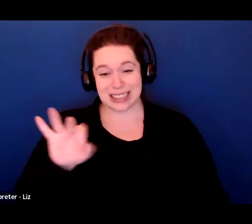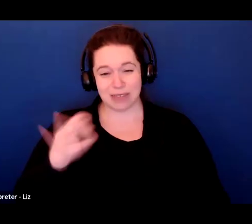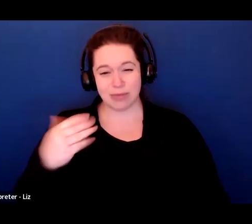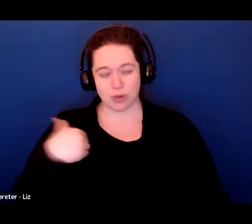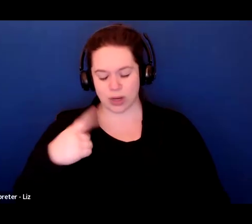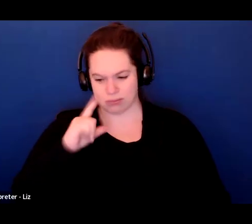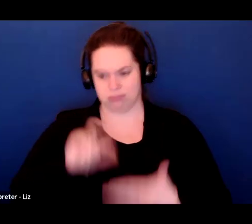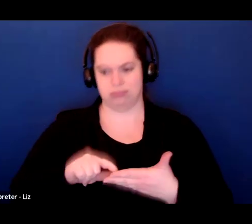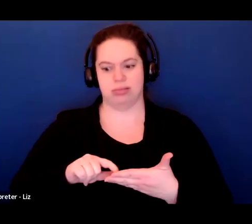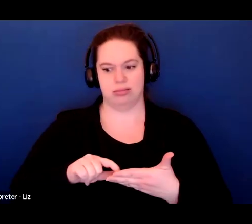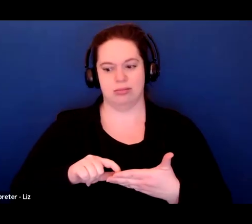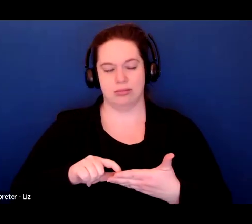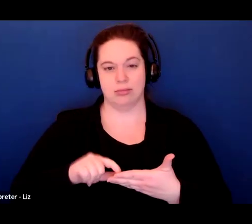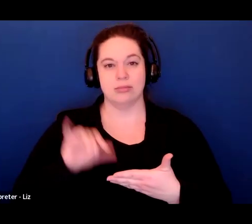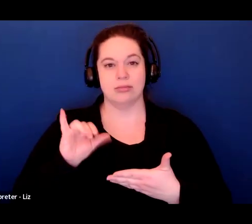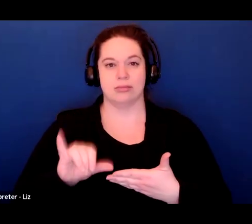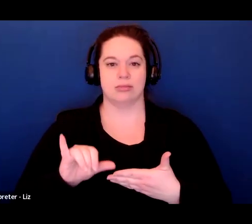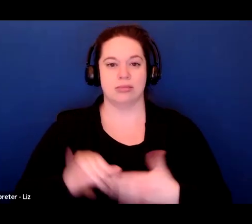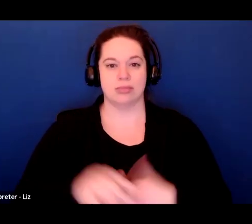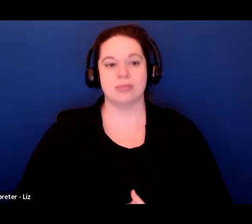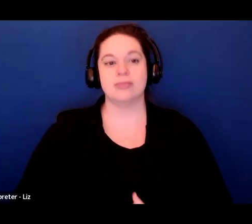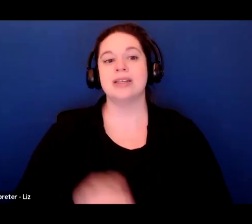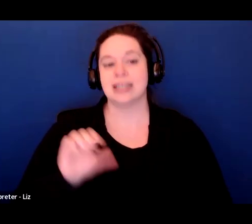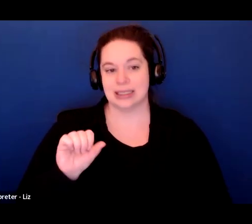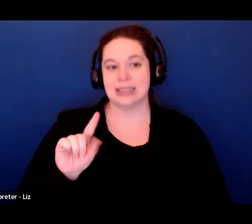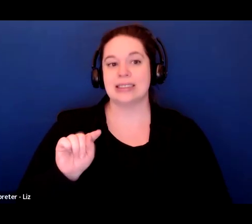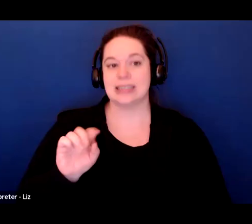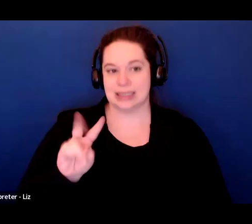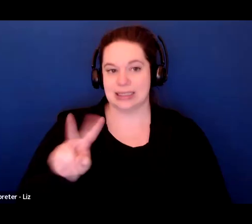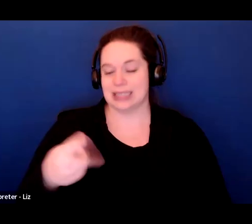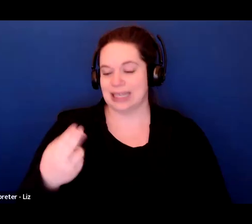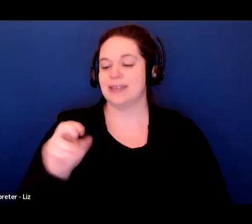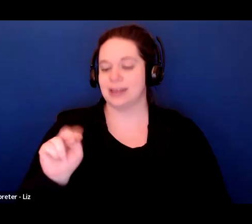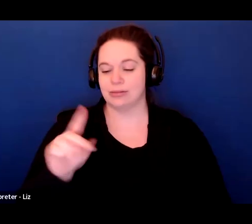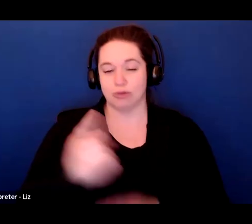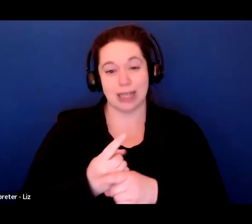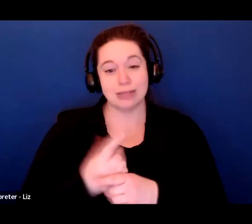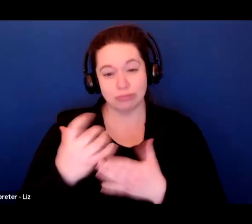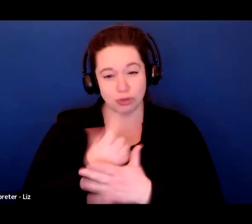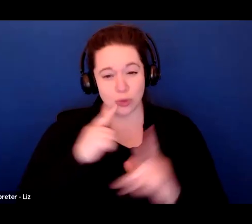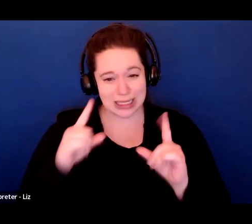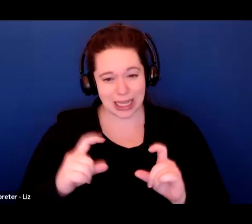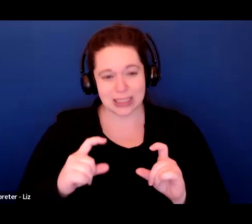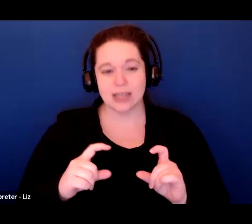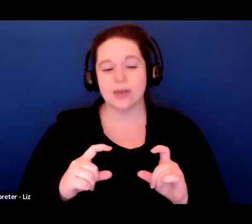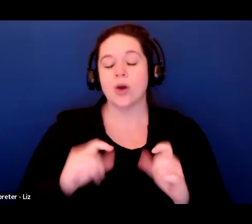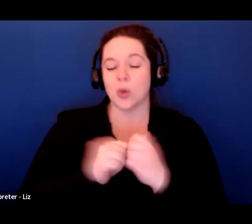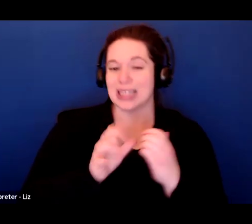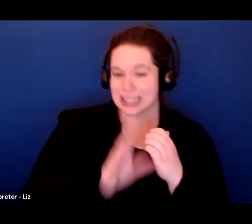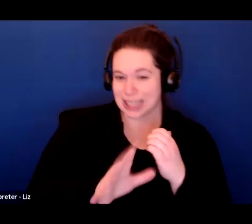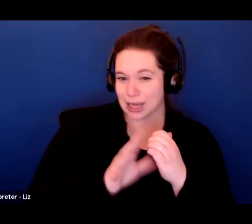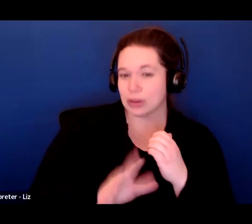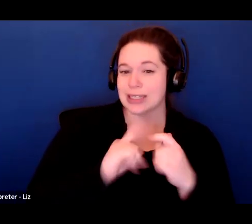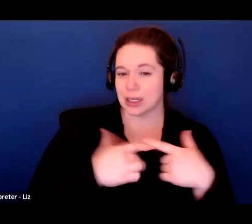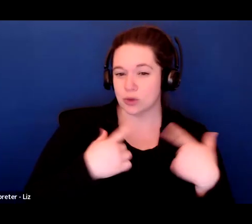it. Still, this Stephen is correct. Get it tested. But with the diarrhea, that often